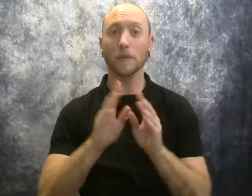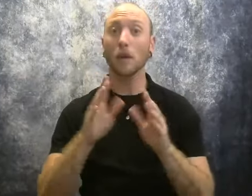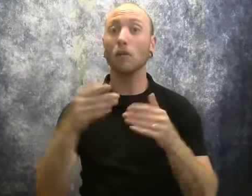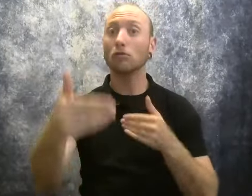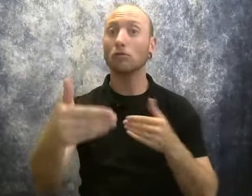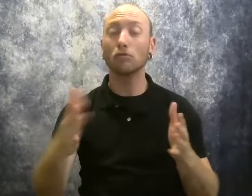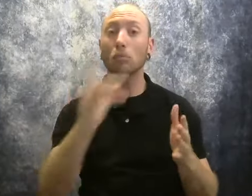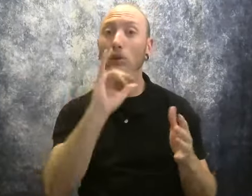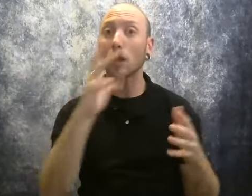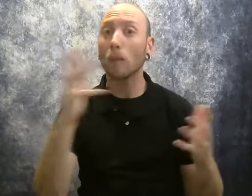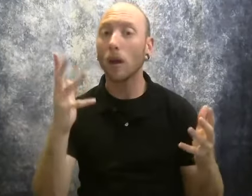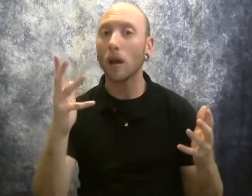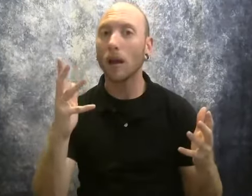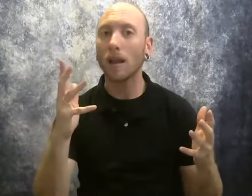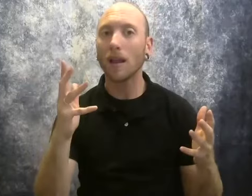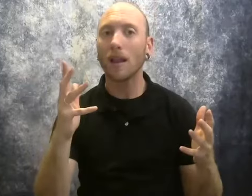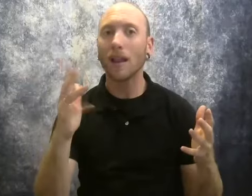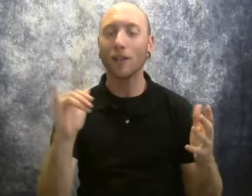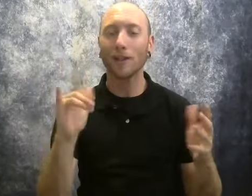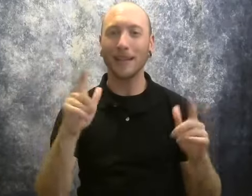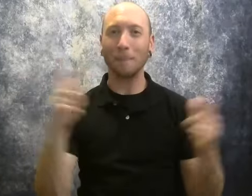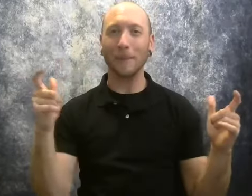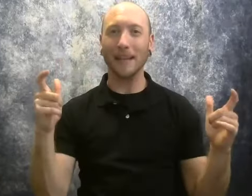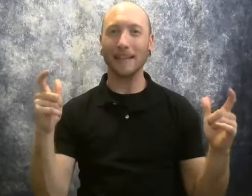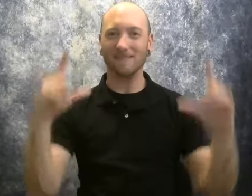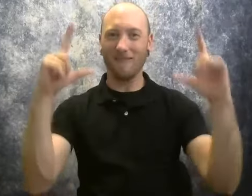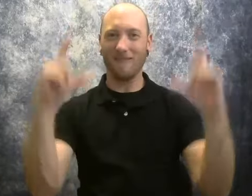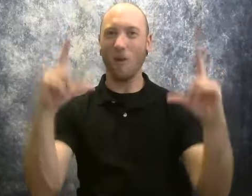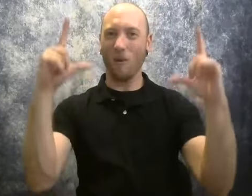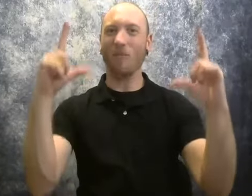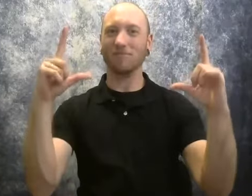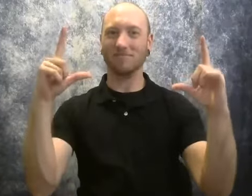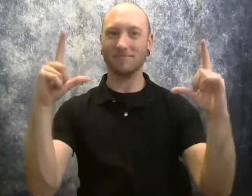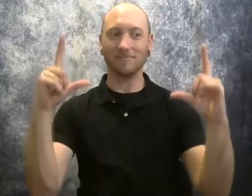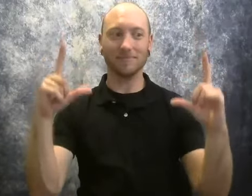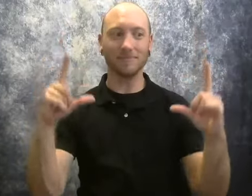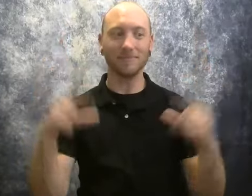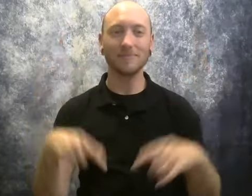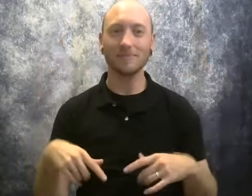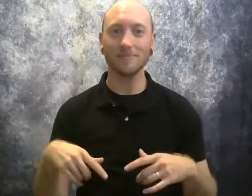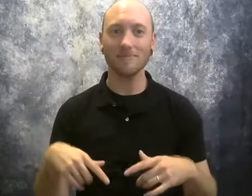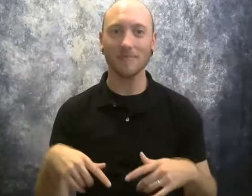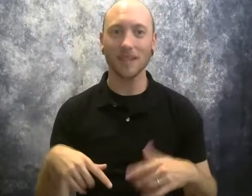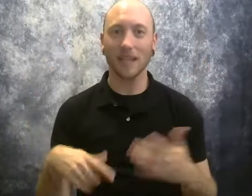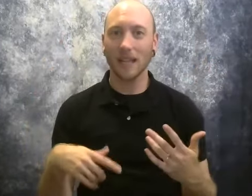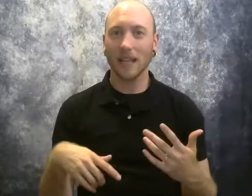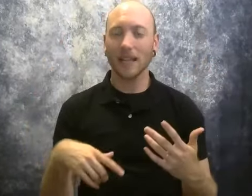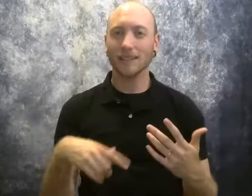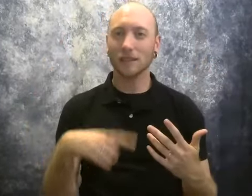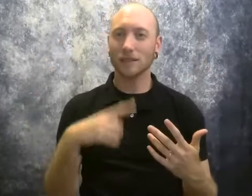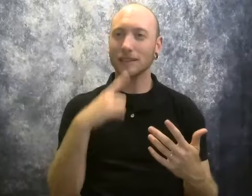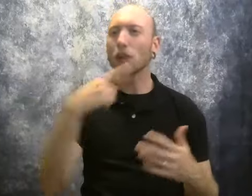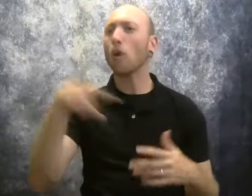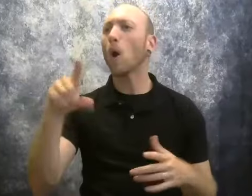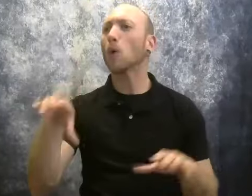was, he set up the room like taking a human photograph. And he'd say, go out there and